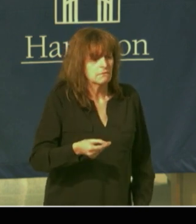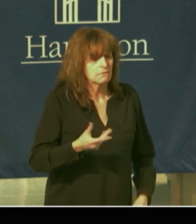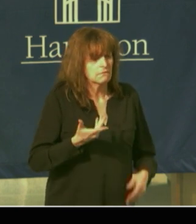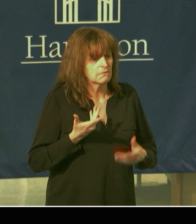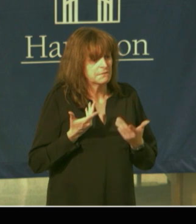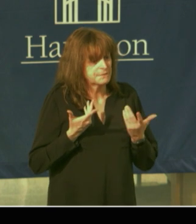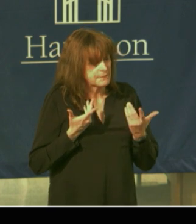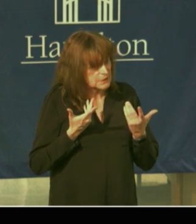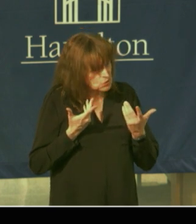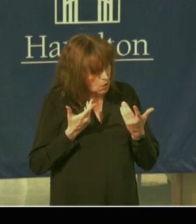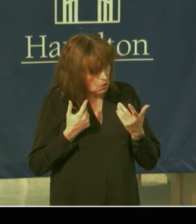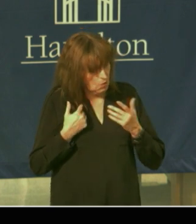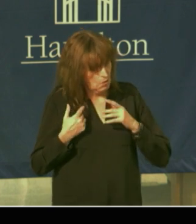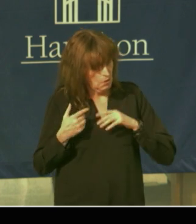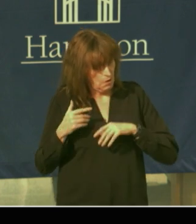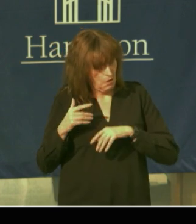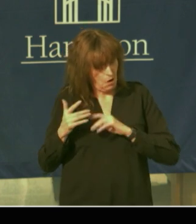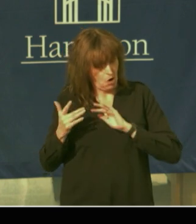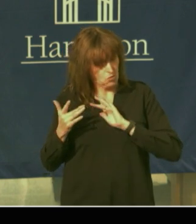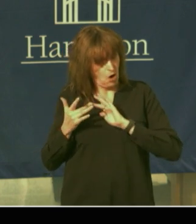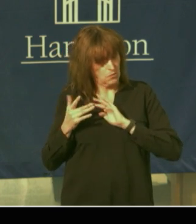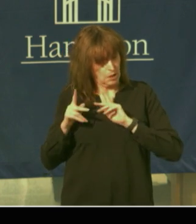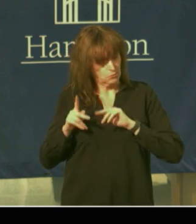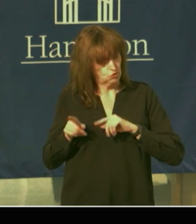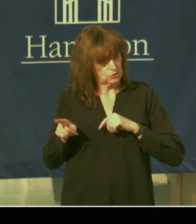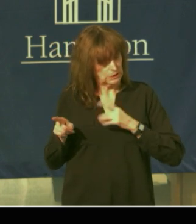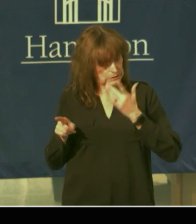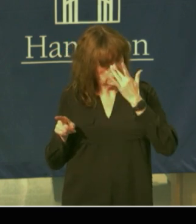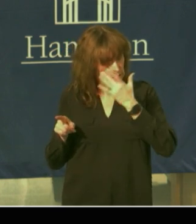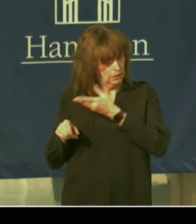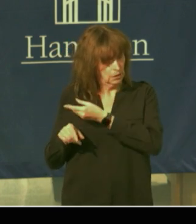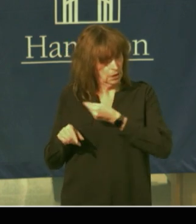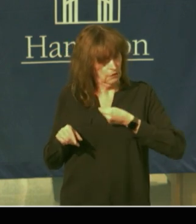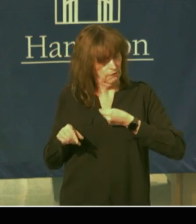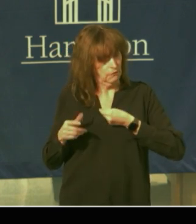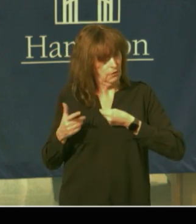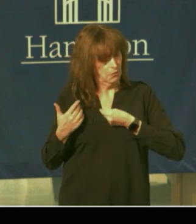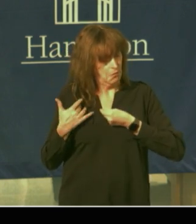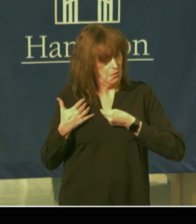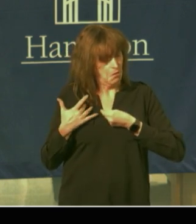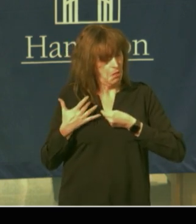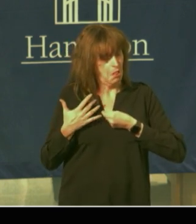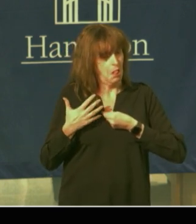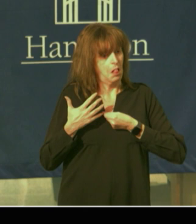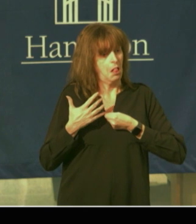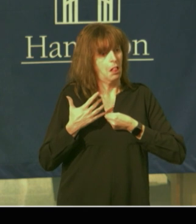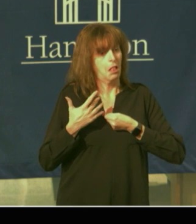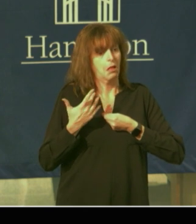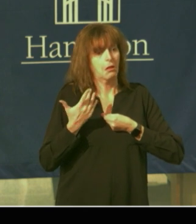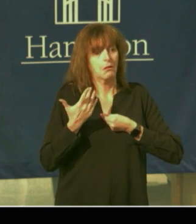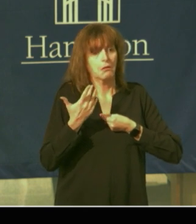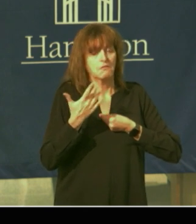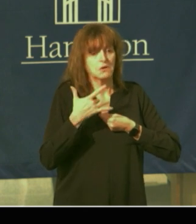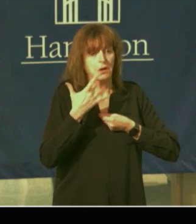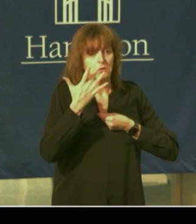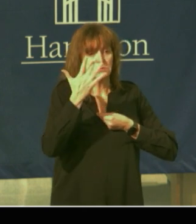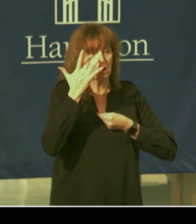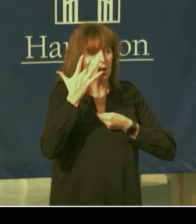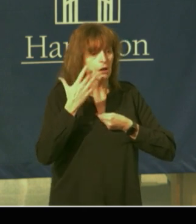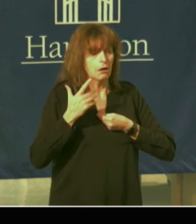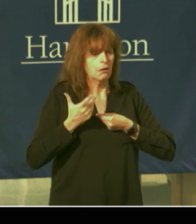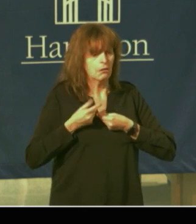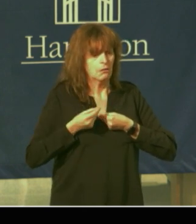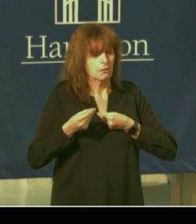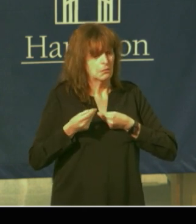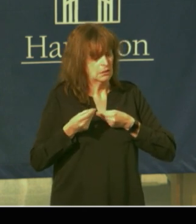waited and see if they were symptomatic, but they didn't have the chance to transmit it. In fact, SARS was walled off and stopped